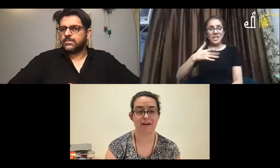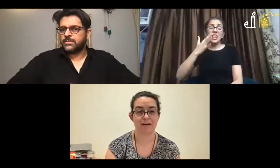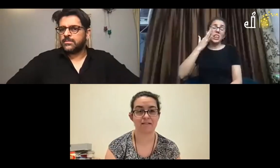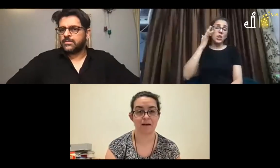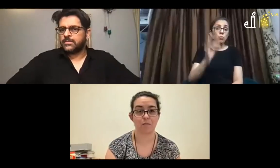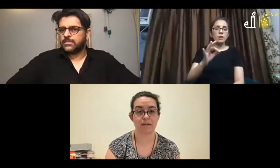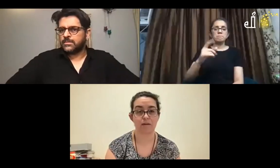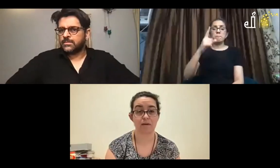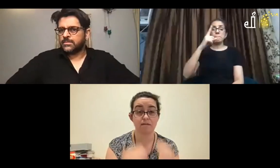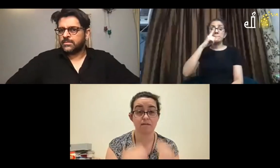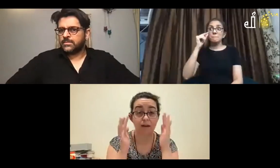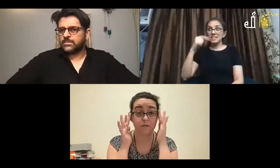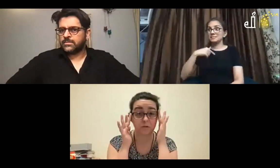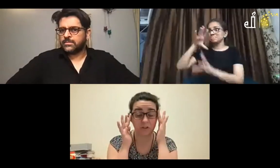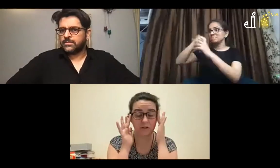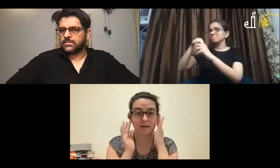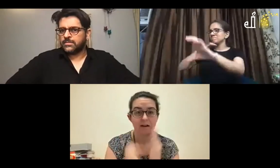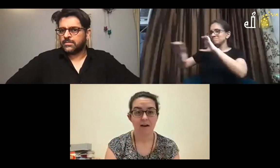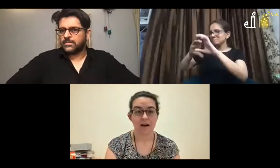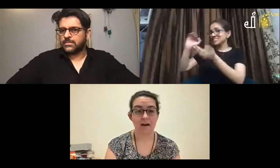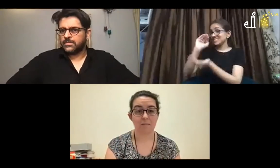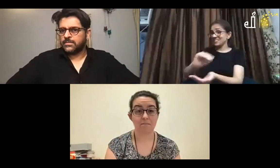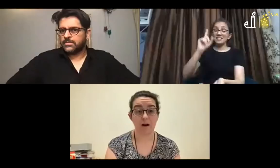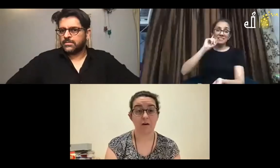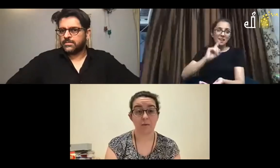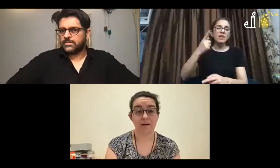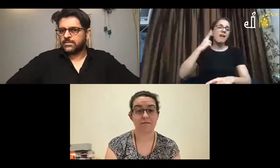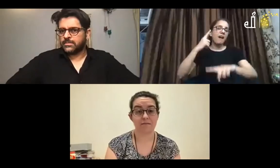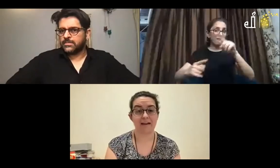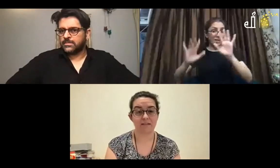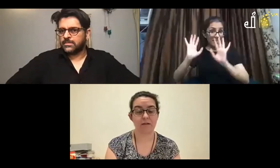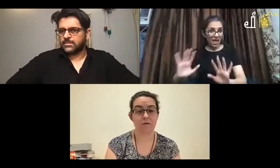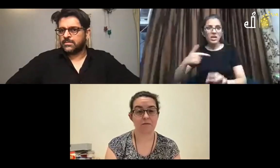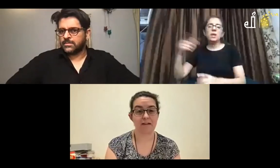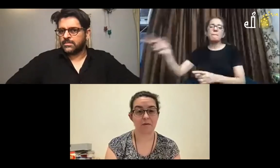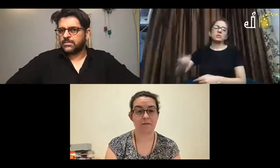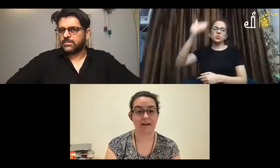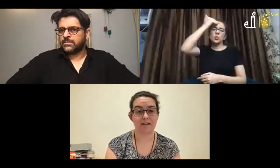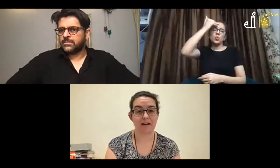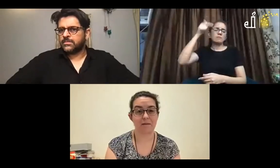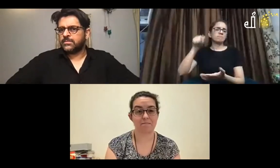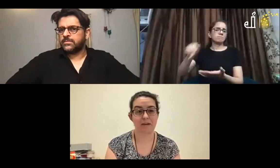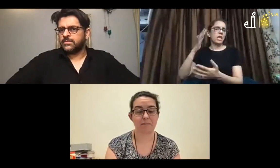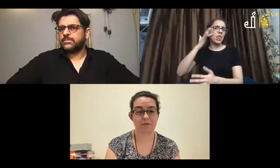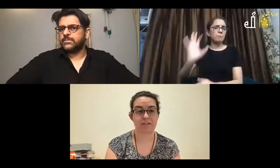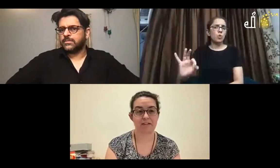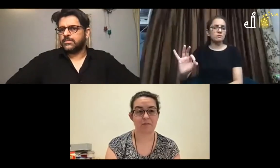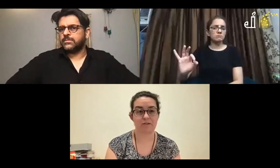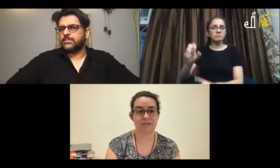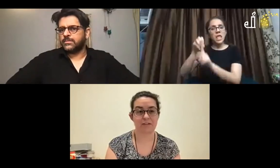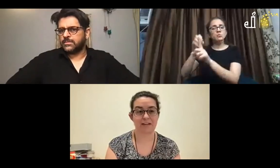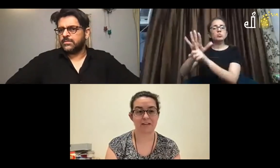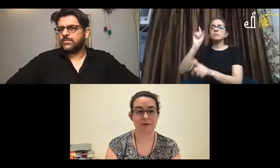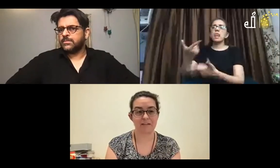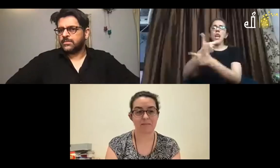that parents I'm working with their children are aware of that, so they know that exposure to language